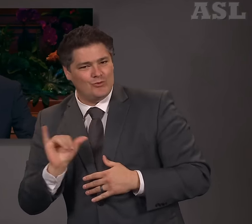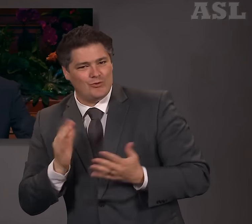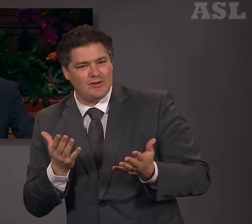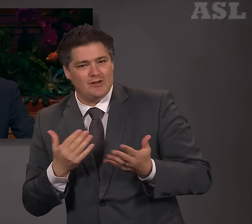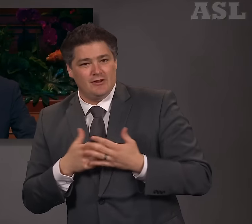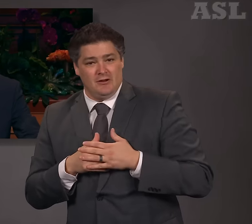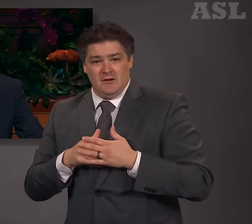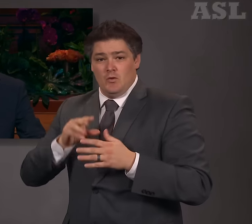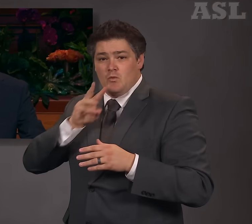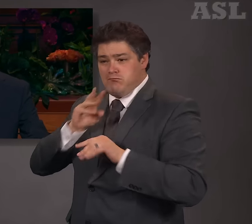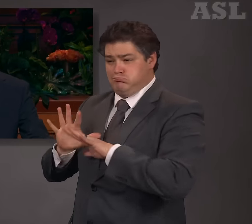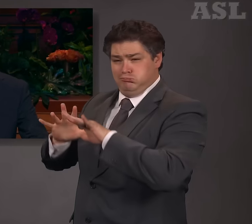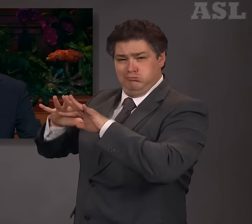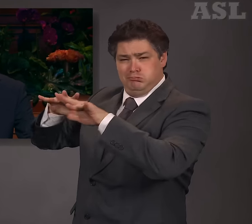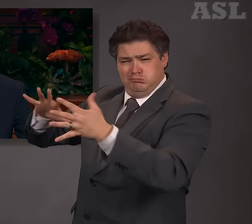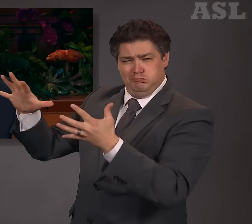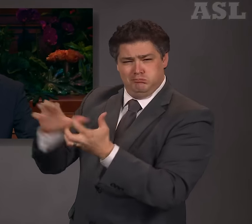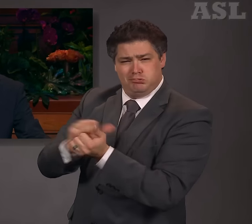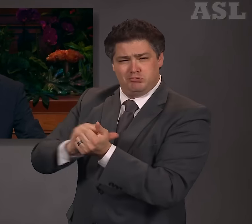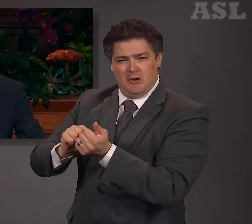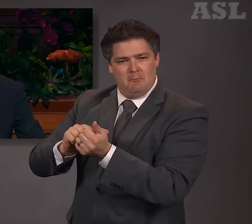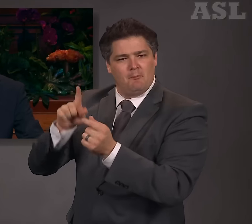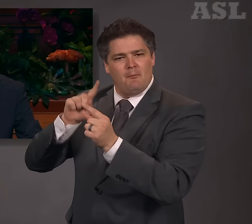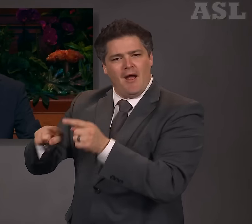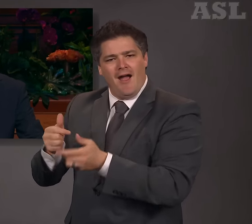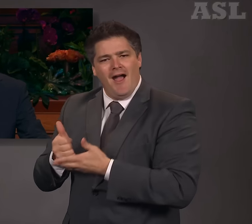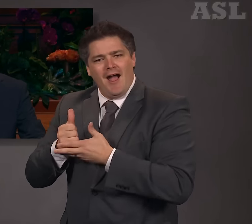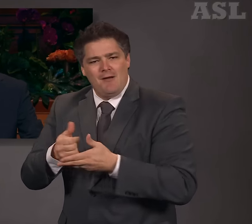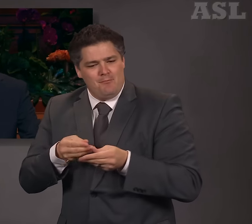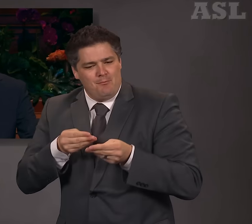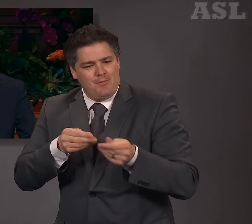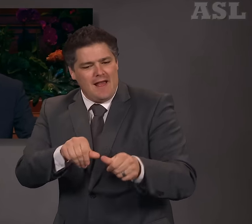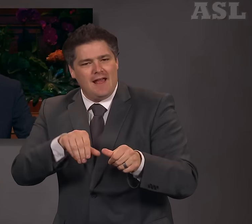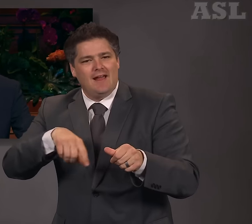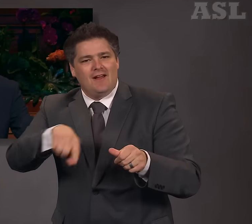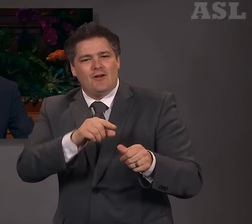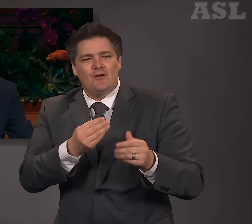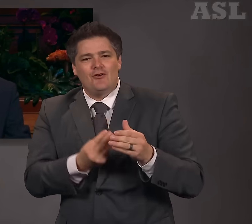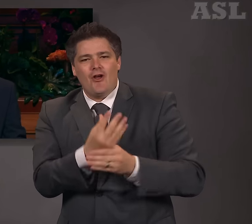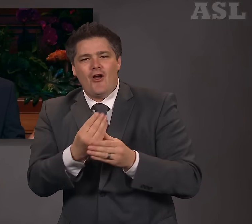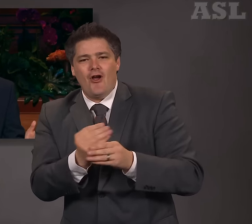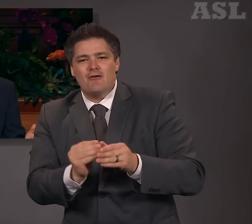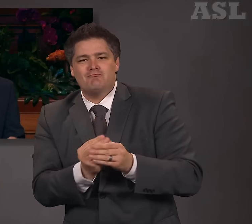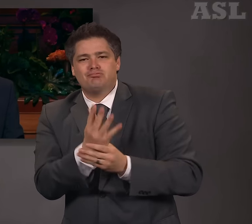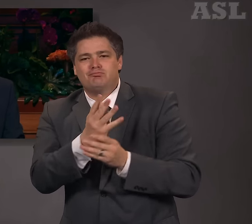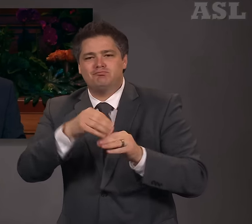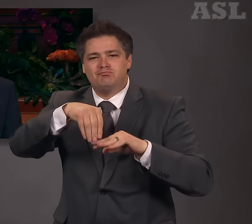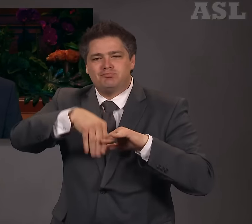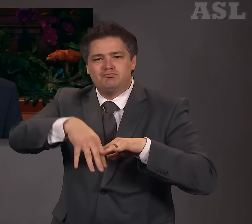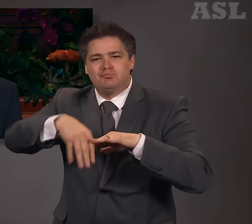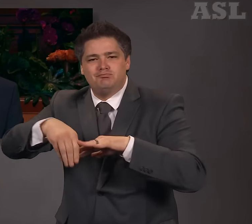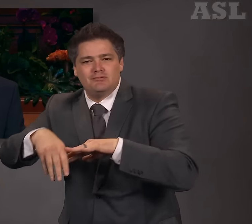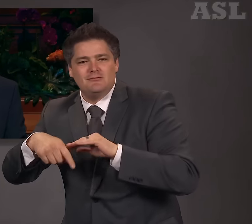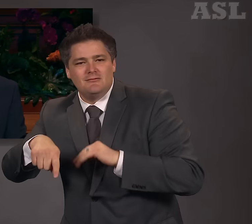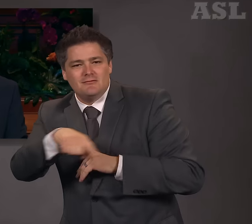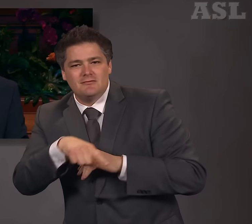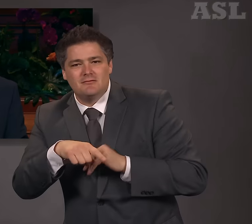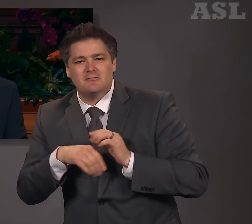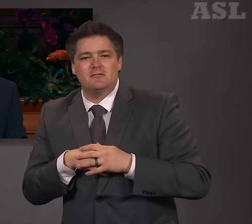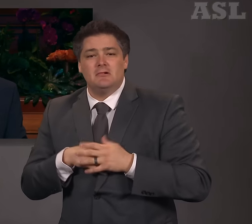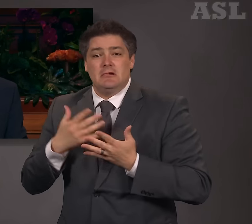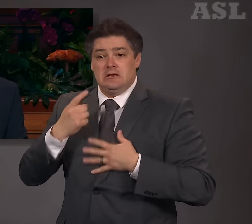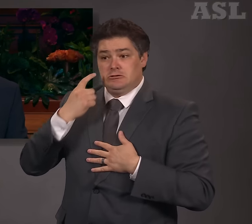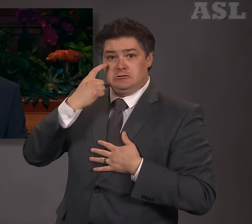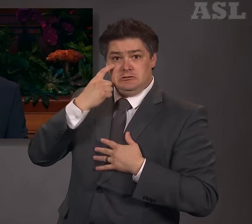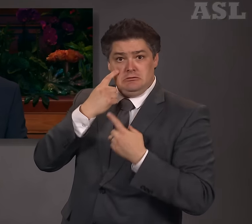bring destruction, but they usually bring life as well. Tears of grief often turn into tears